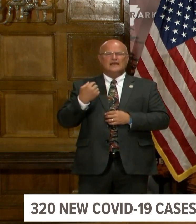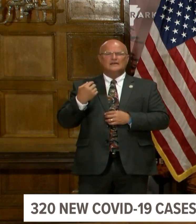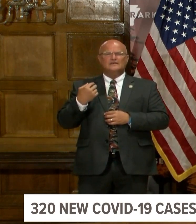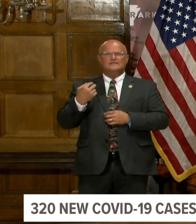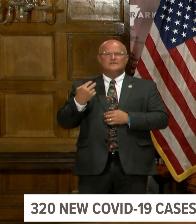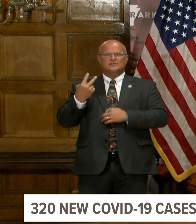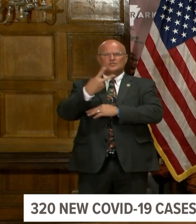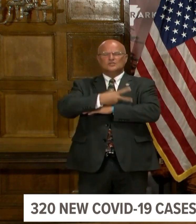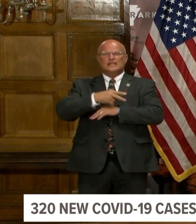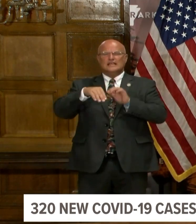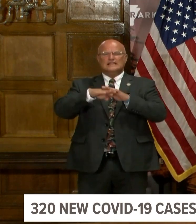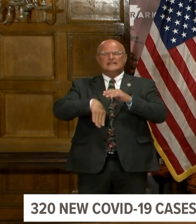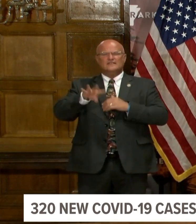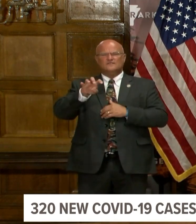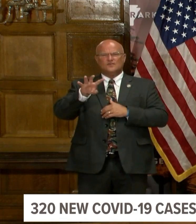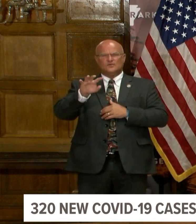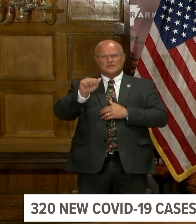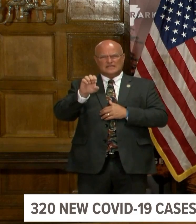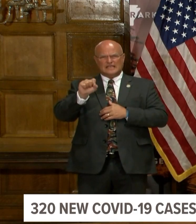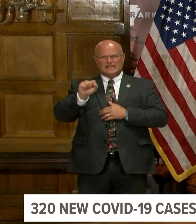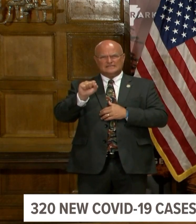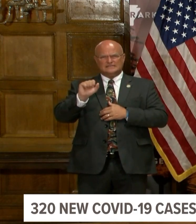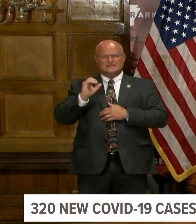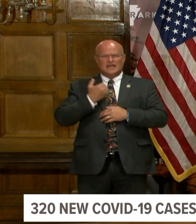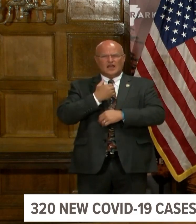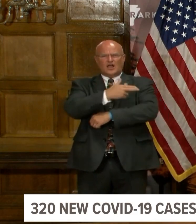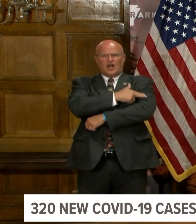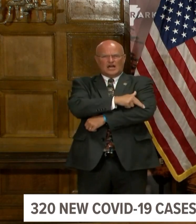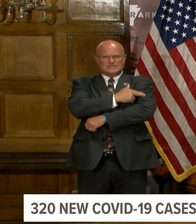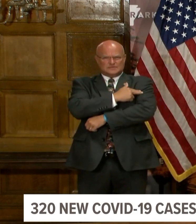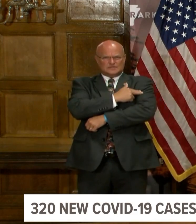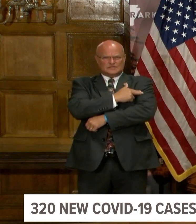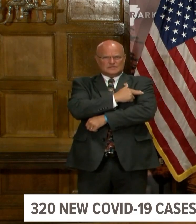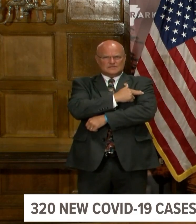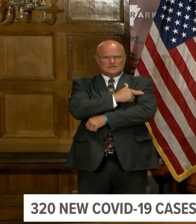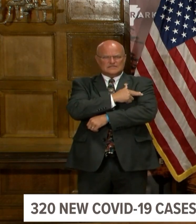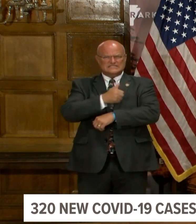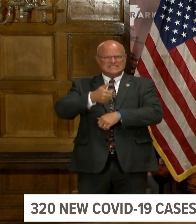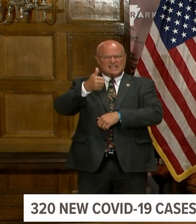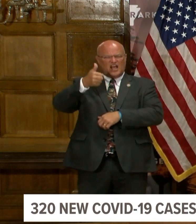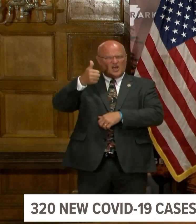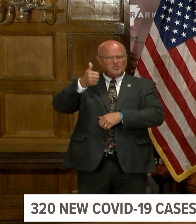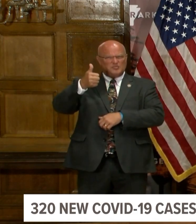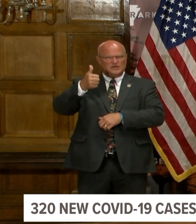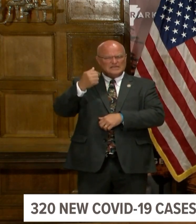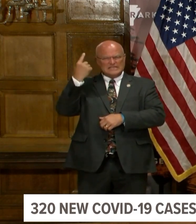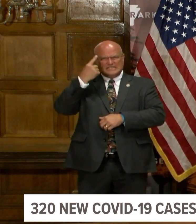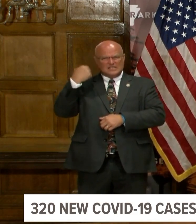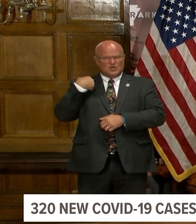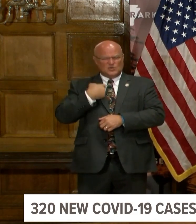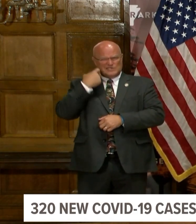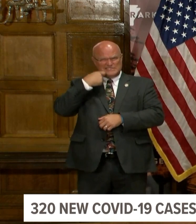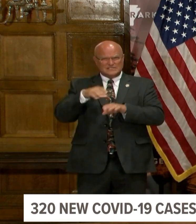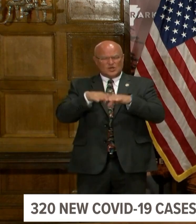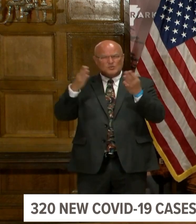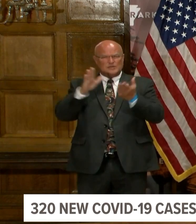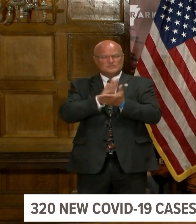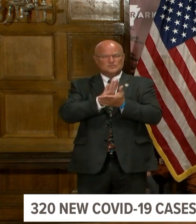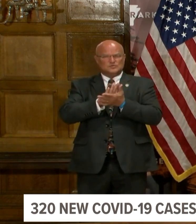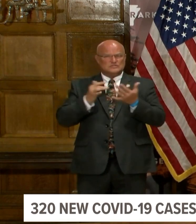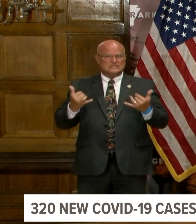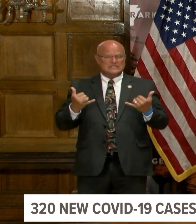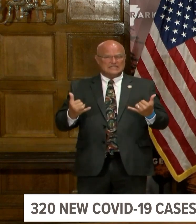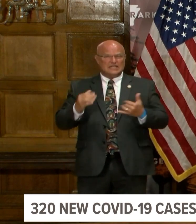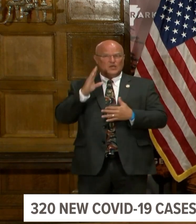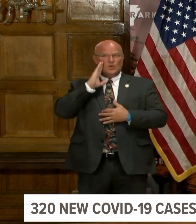less than 400 cases now, our hospitalizations are still up. Considering we just opened up schools